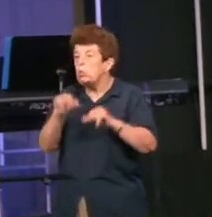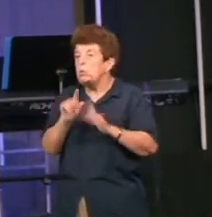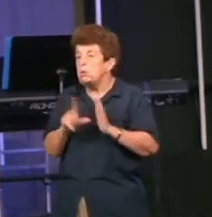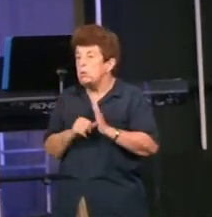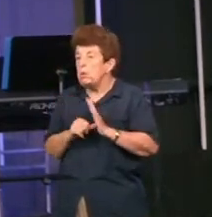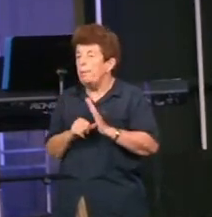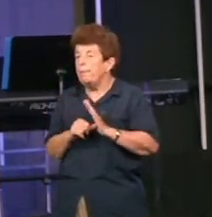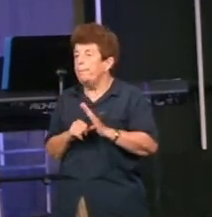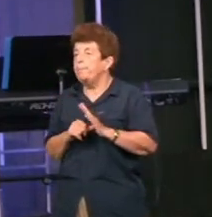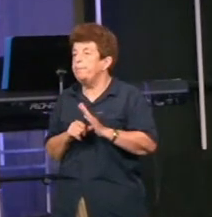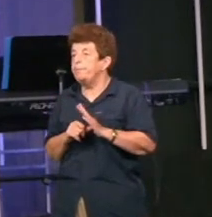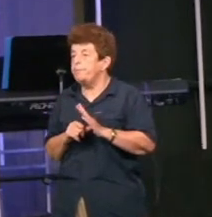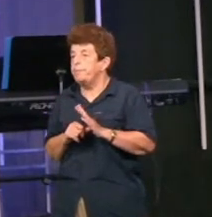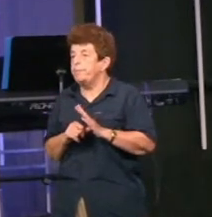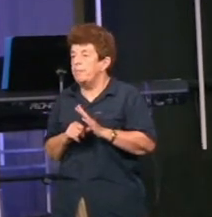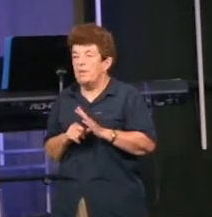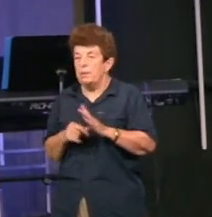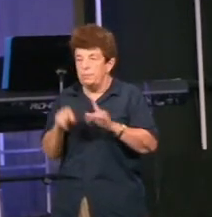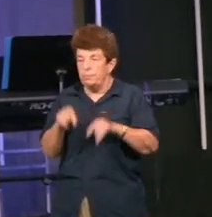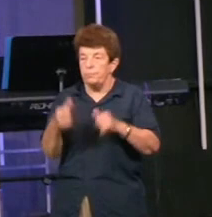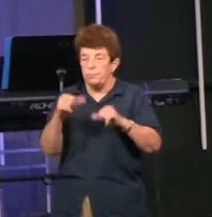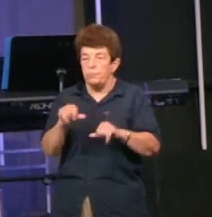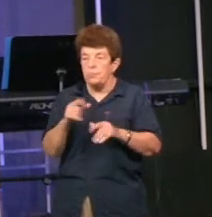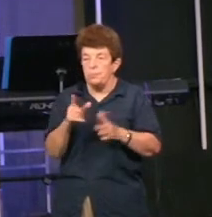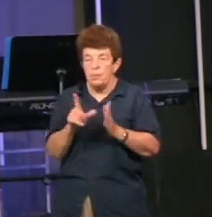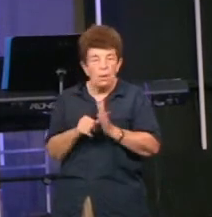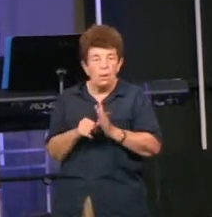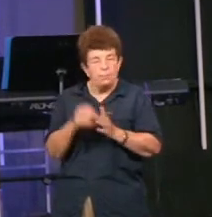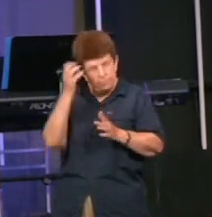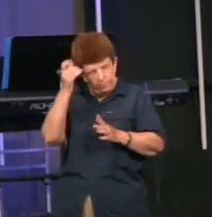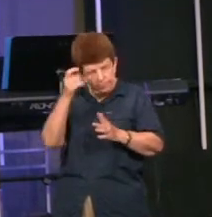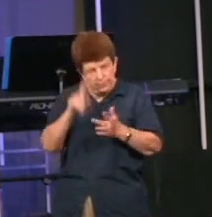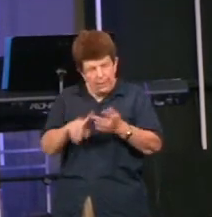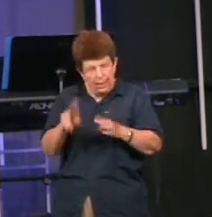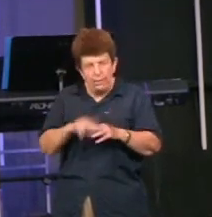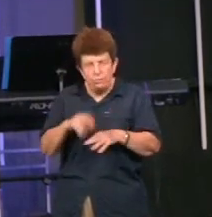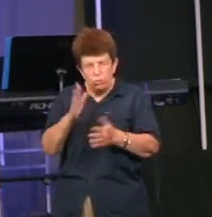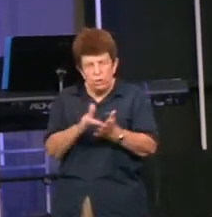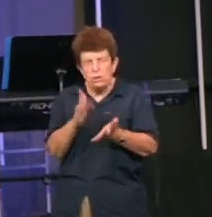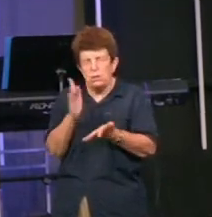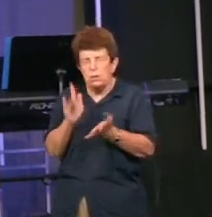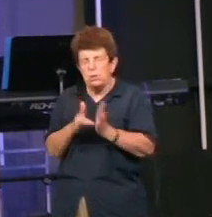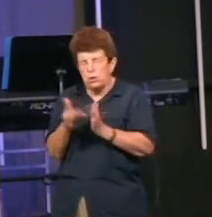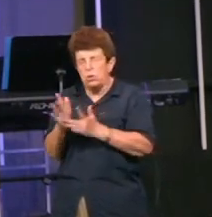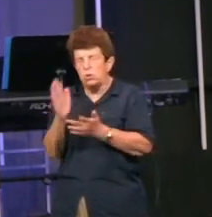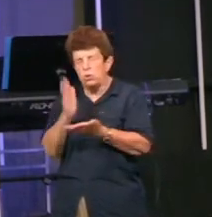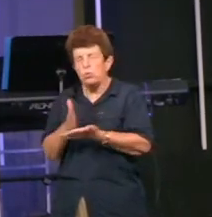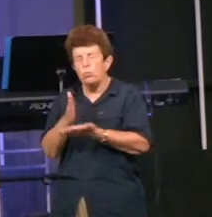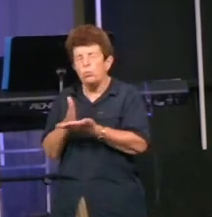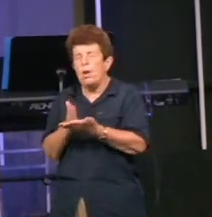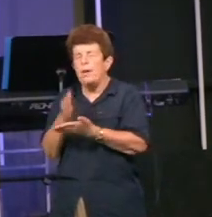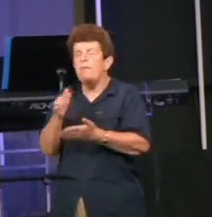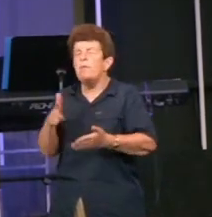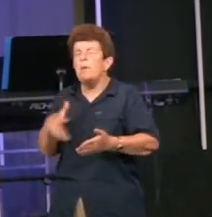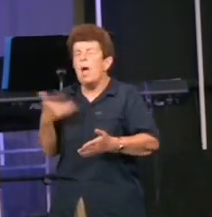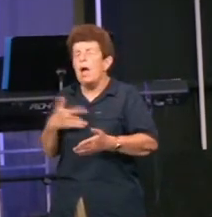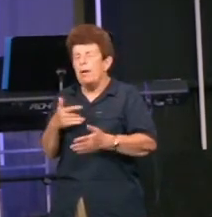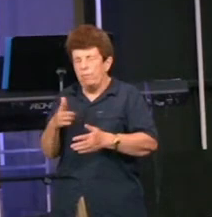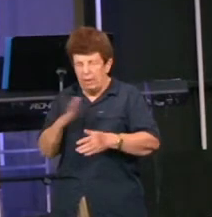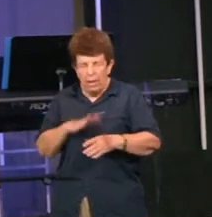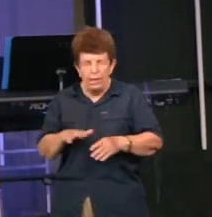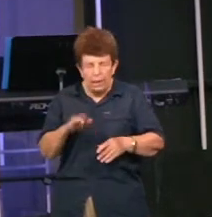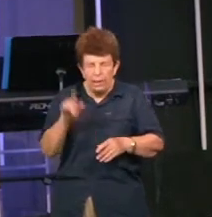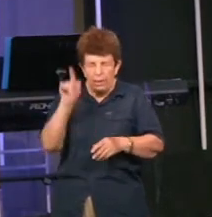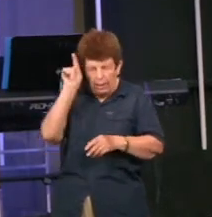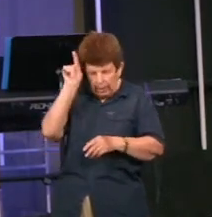time. Use this time to ponder. If Jesus is the bread of life, if I need food to sustain